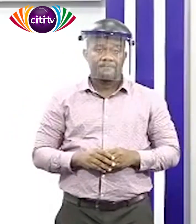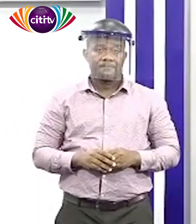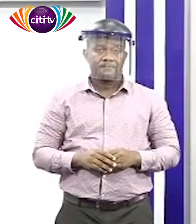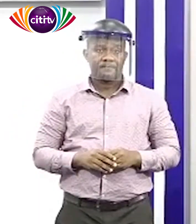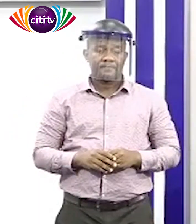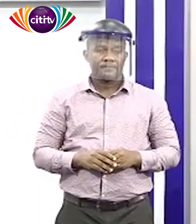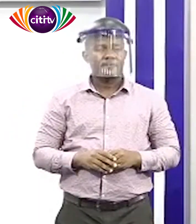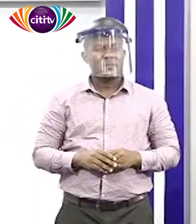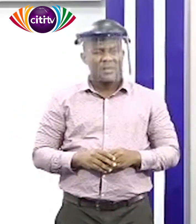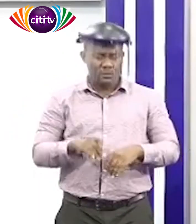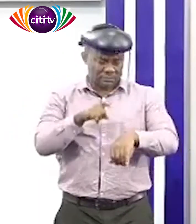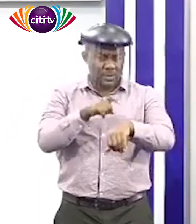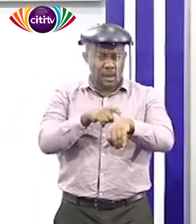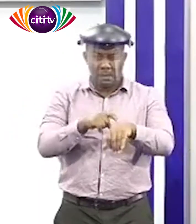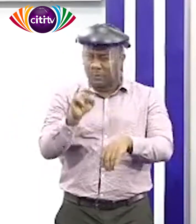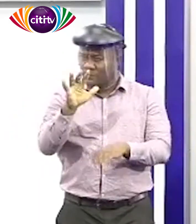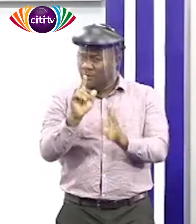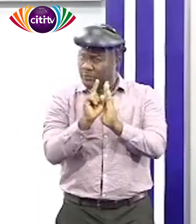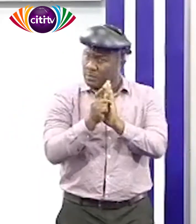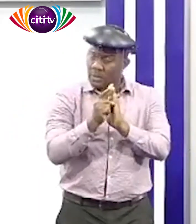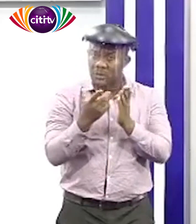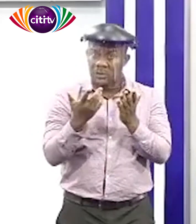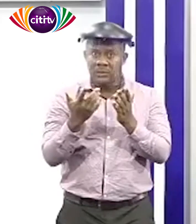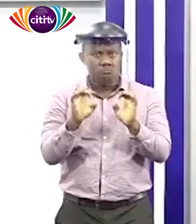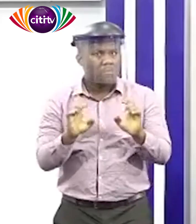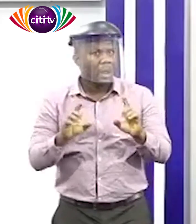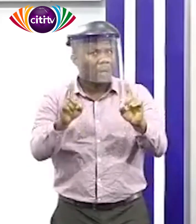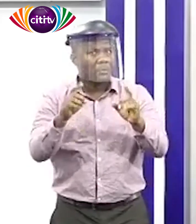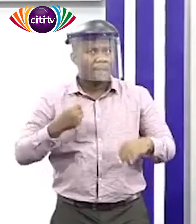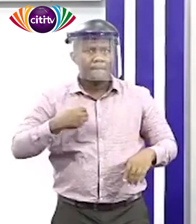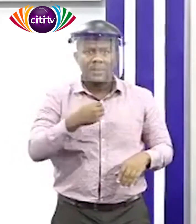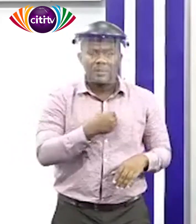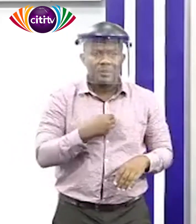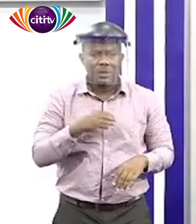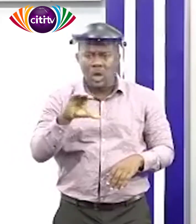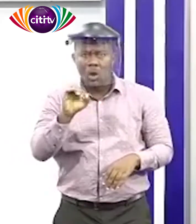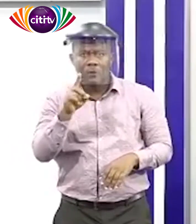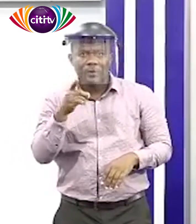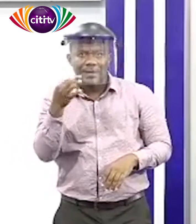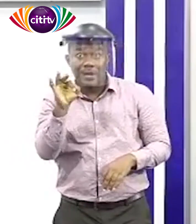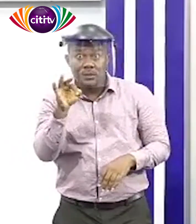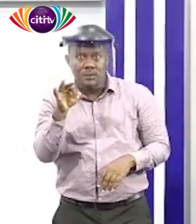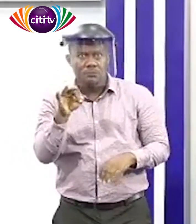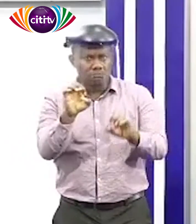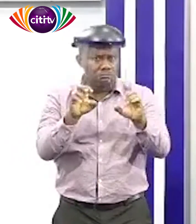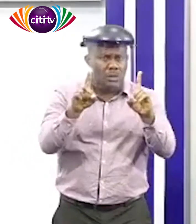Spend at least 5 minutes of church service time to educate church members on COVID-19.